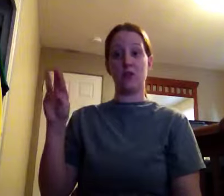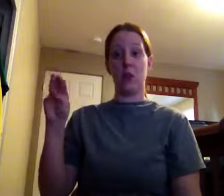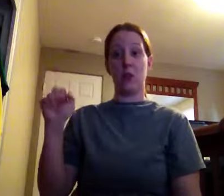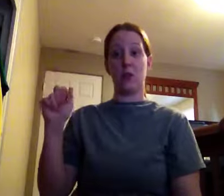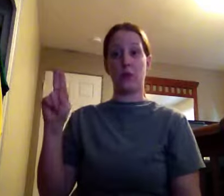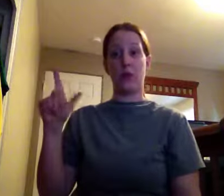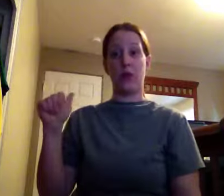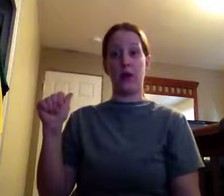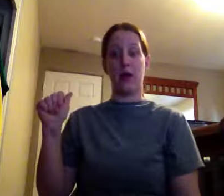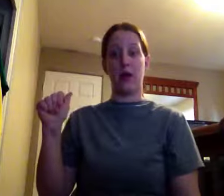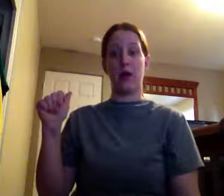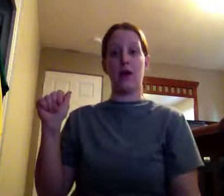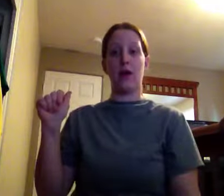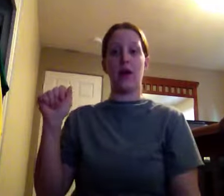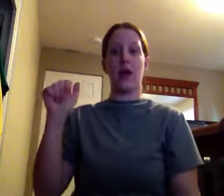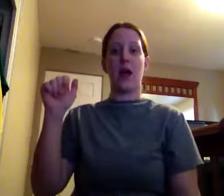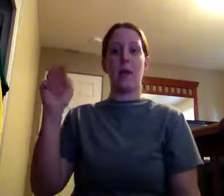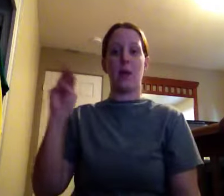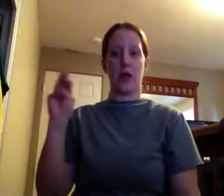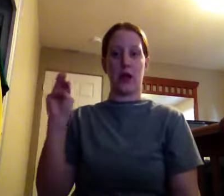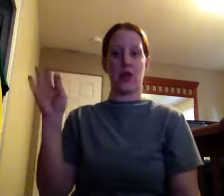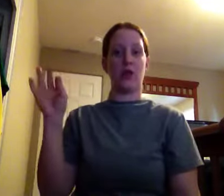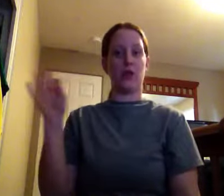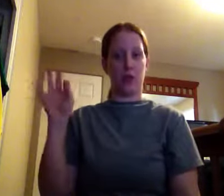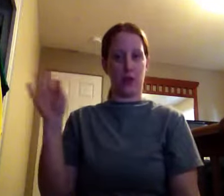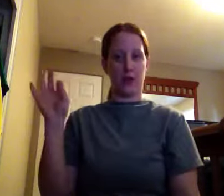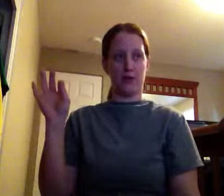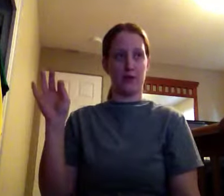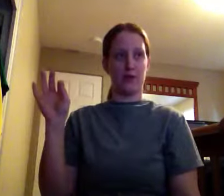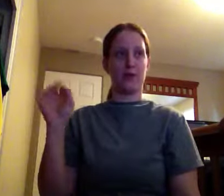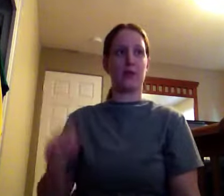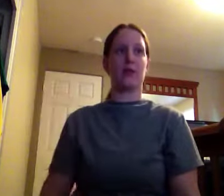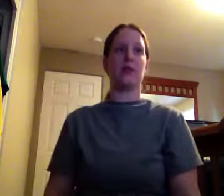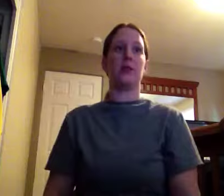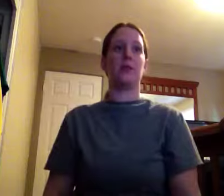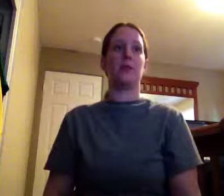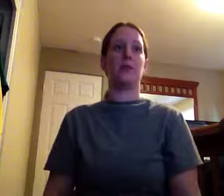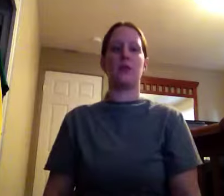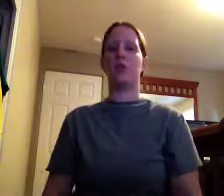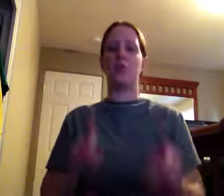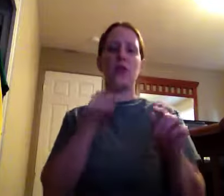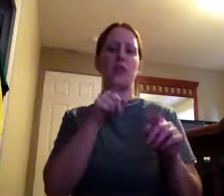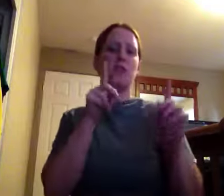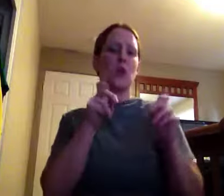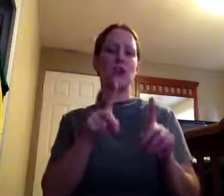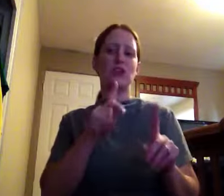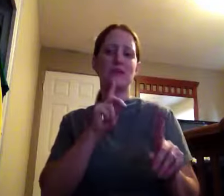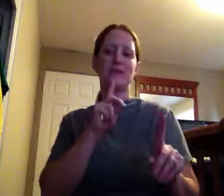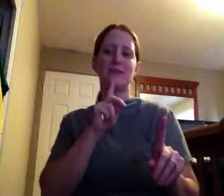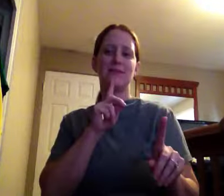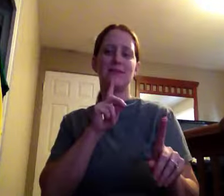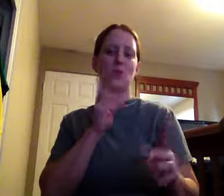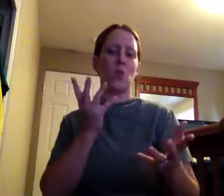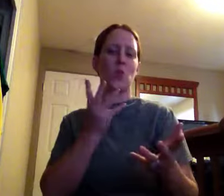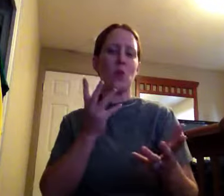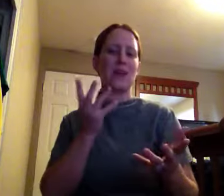is. So, what are they asking us in this question? The empirical formula of a compound is CH4.